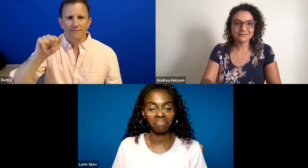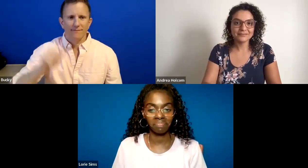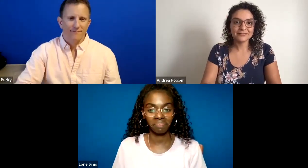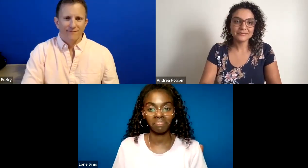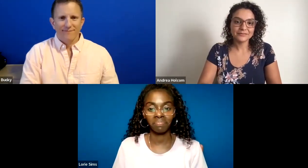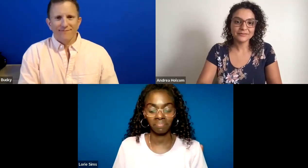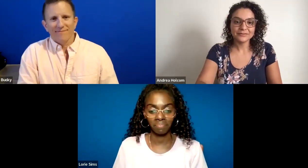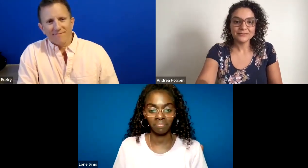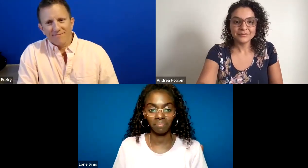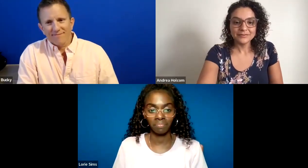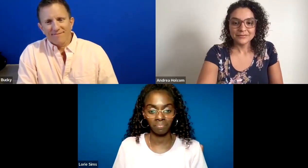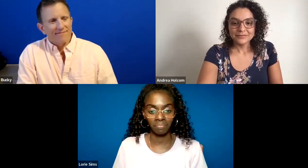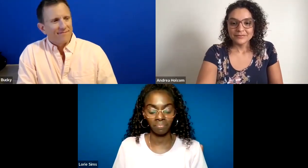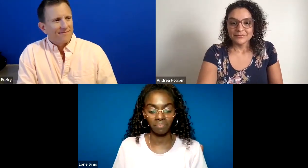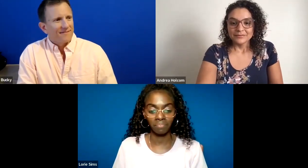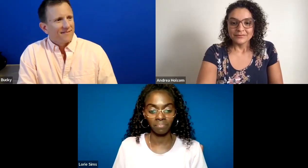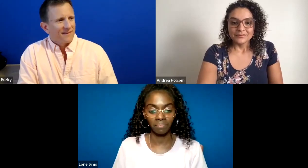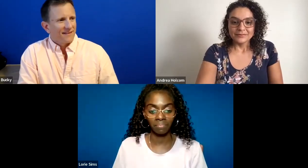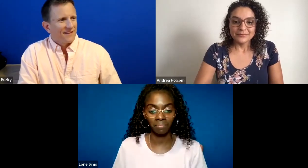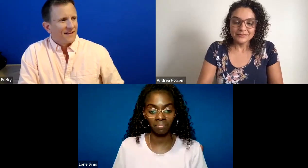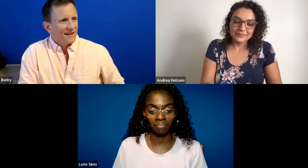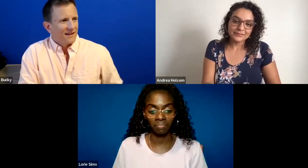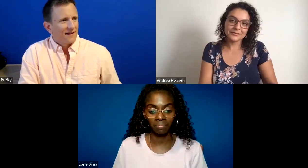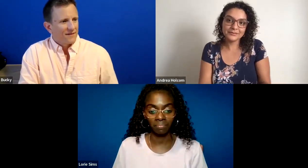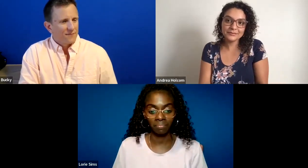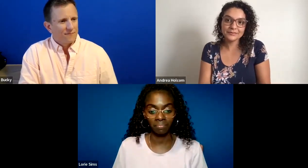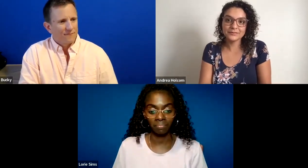And at this point, we have another comment from Alexandria.